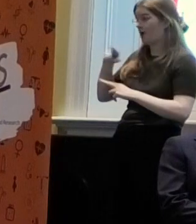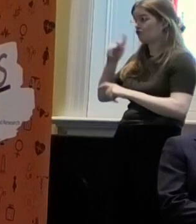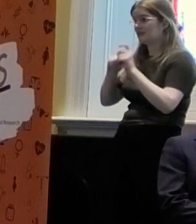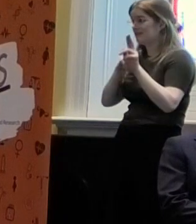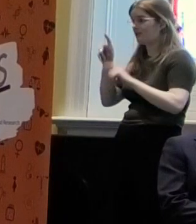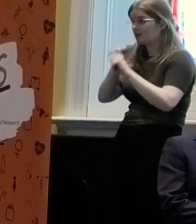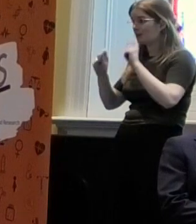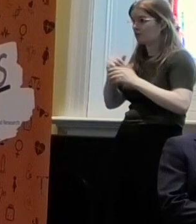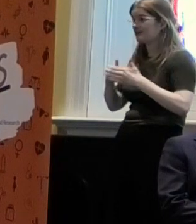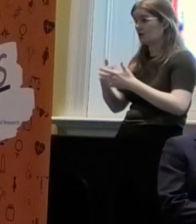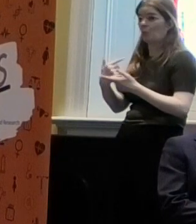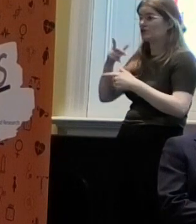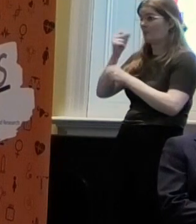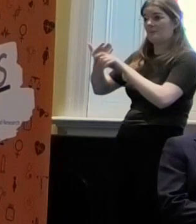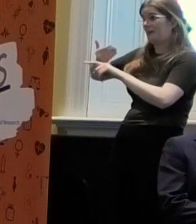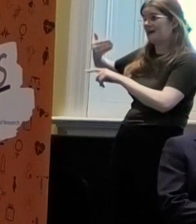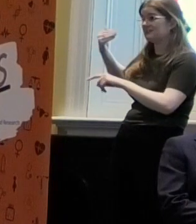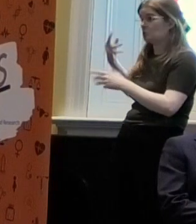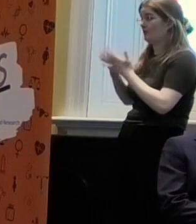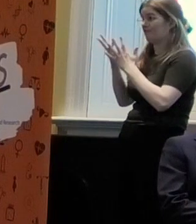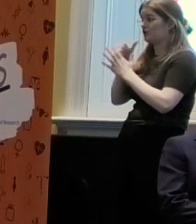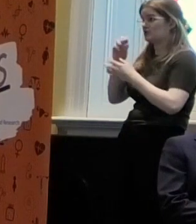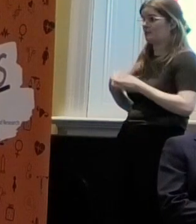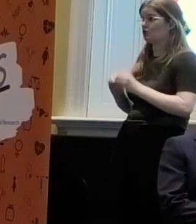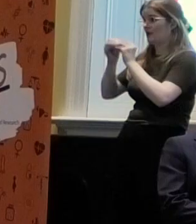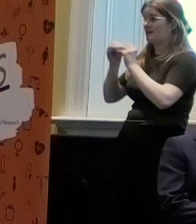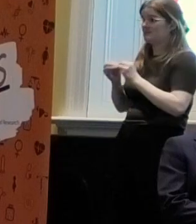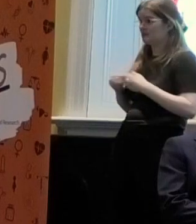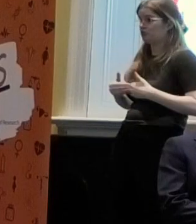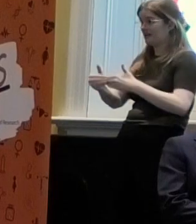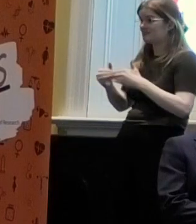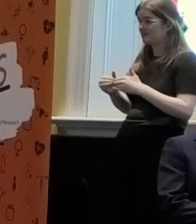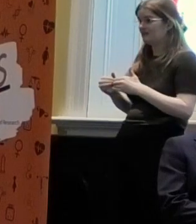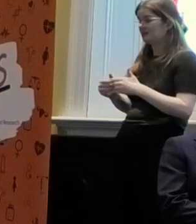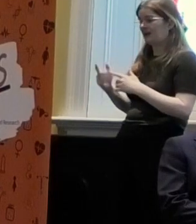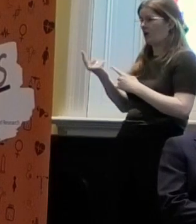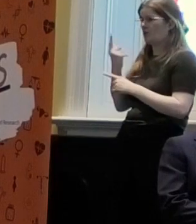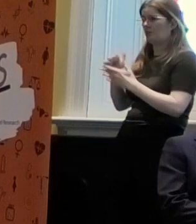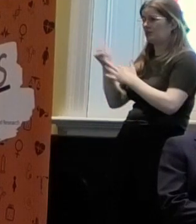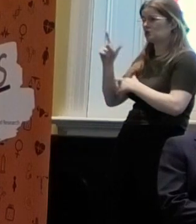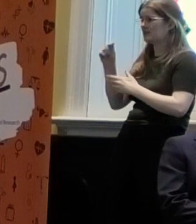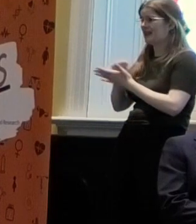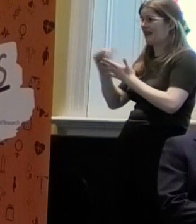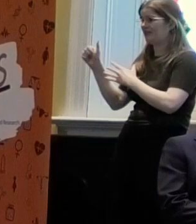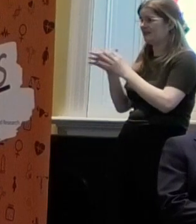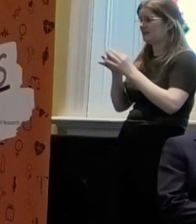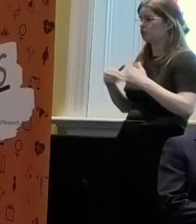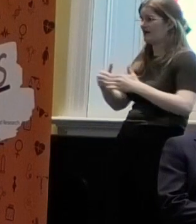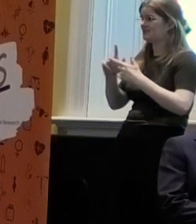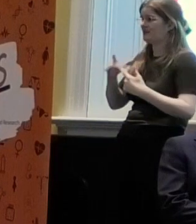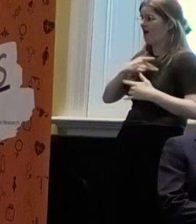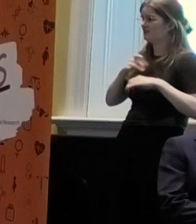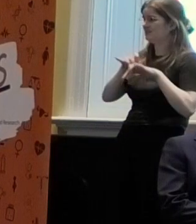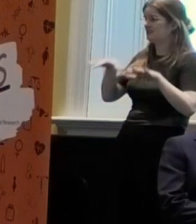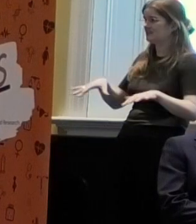talking about the past, but first guidelines for management of cardiac disease in pregnancy were only published in 2011. And in the National Programme for Cystic Fibrosis